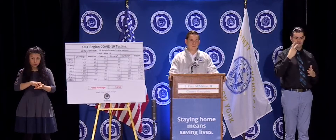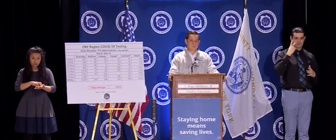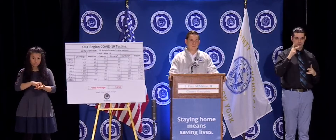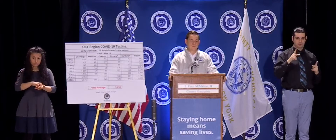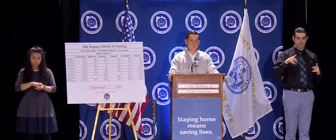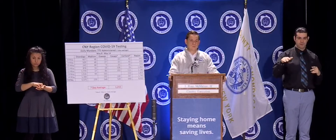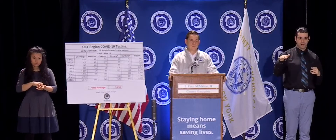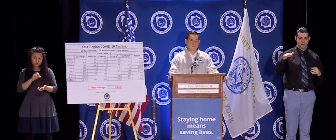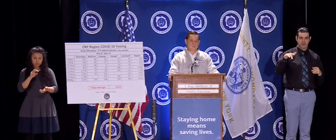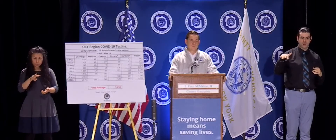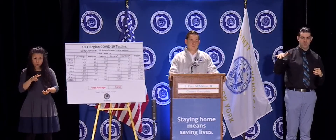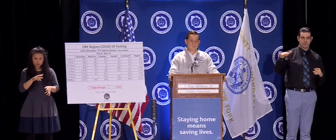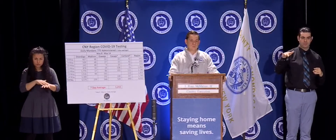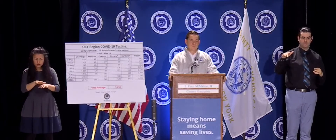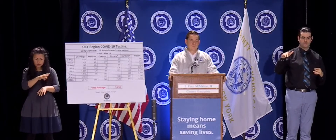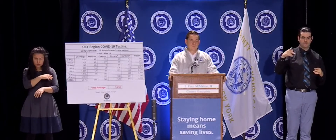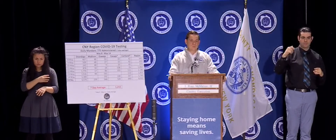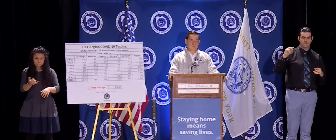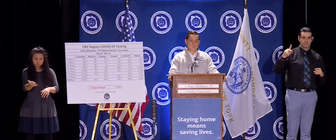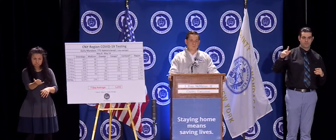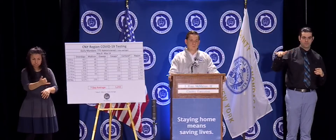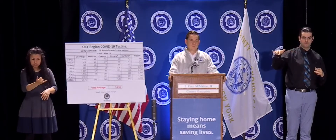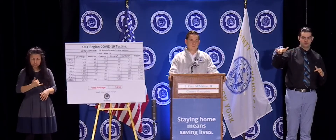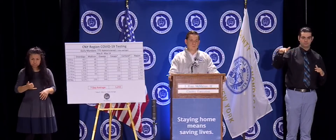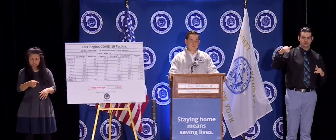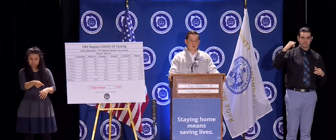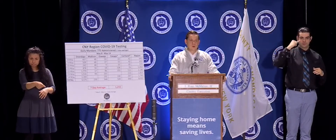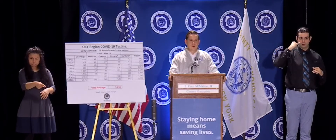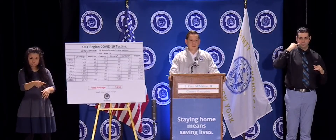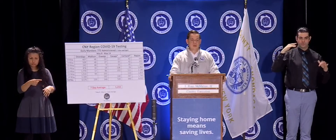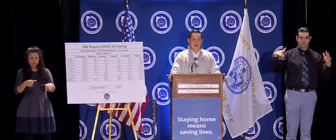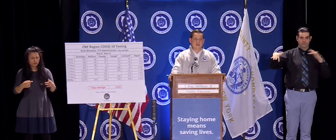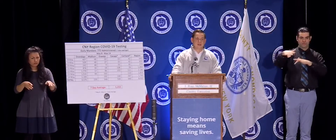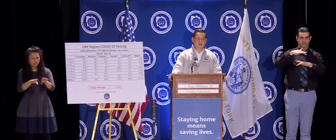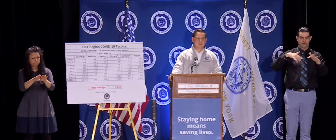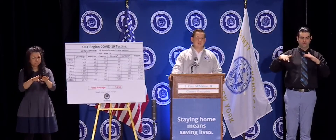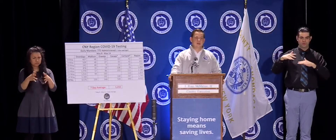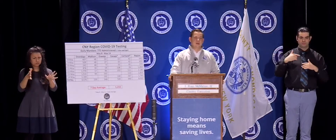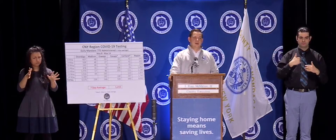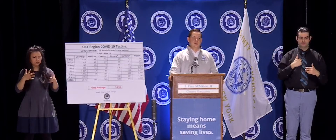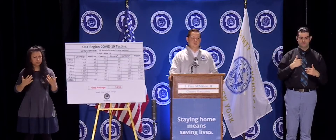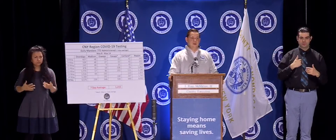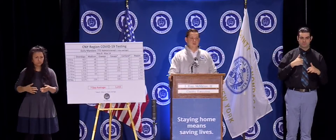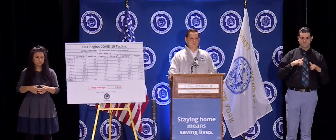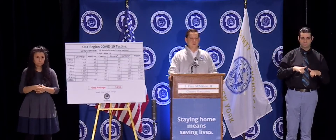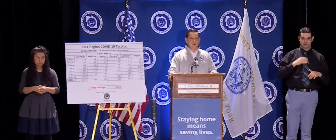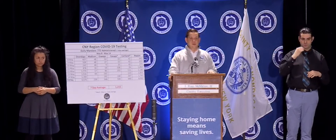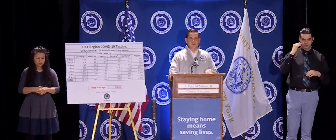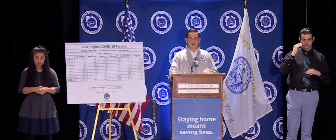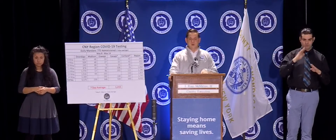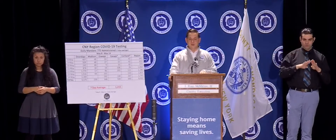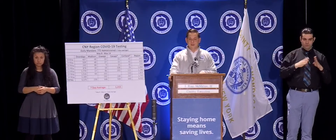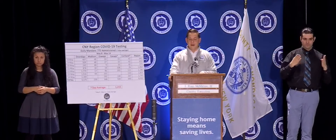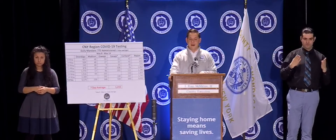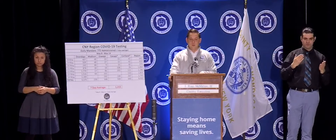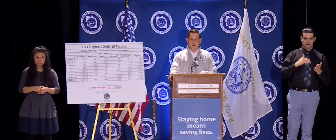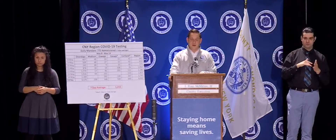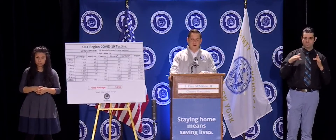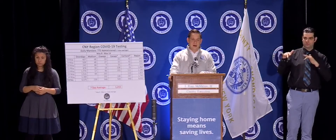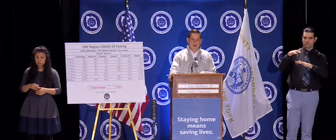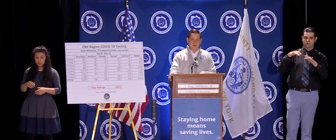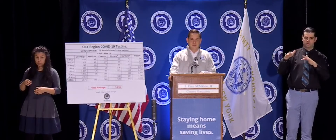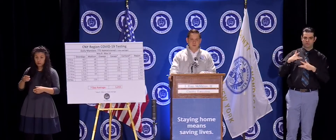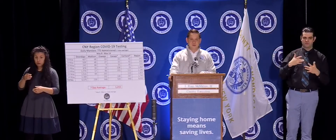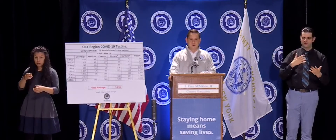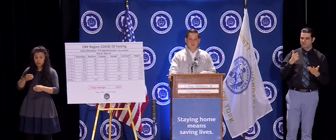who may be concerned that they will never be able to reopen if people aren't social distancing? Yeah, I think for the business owners, again, we're